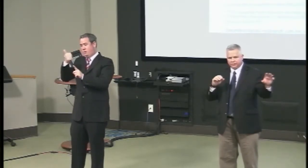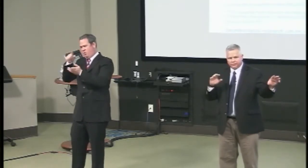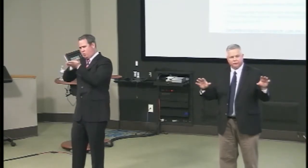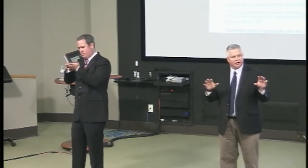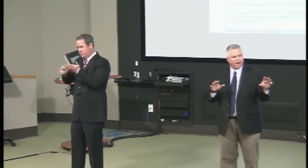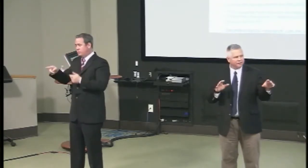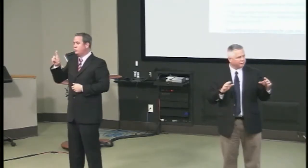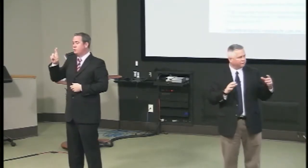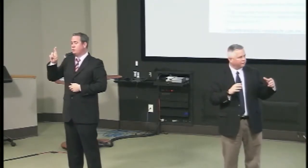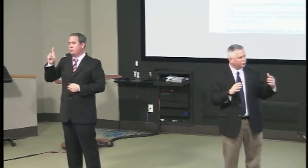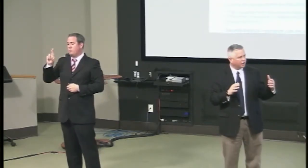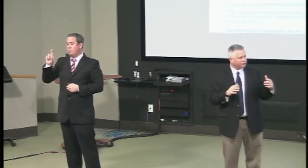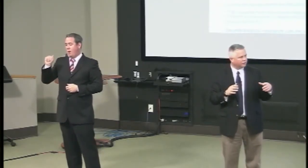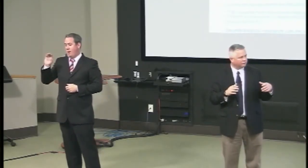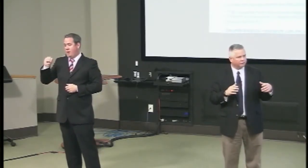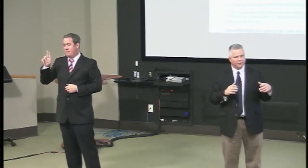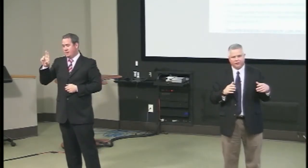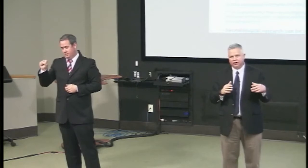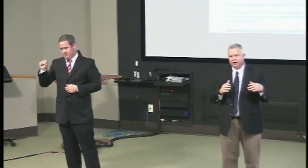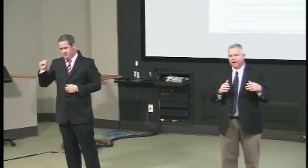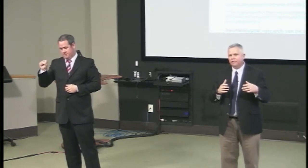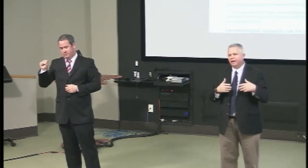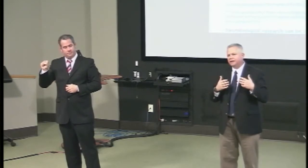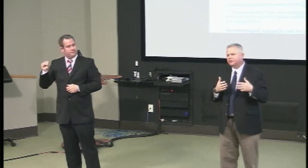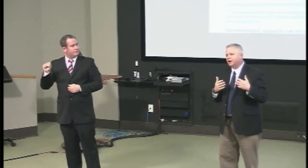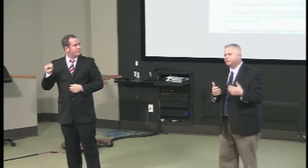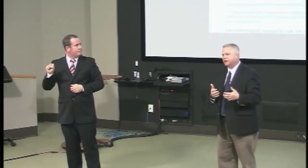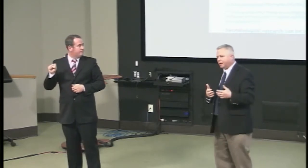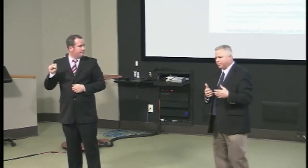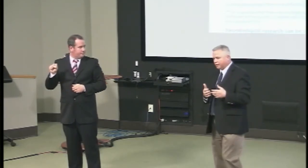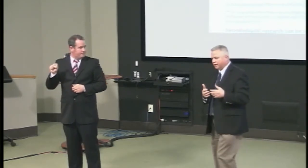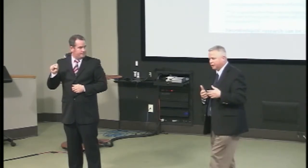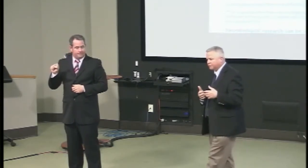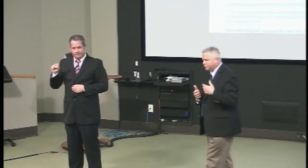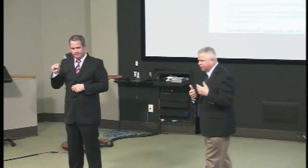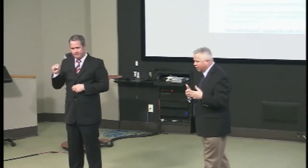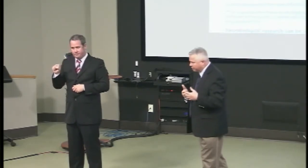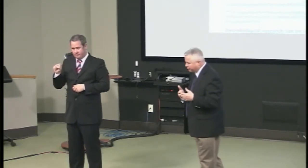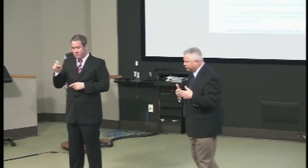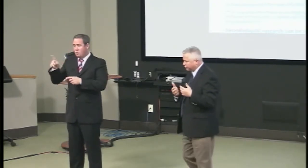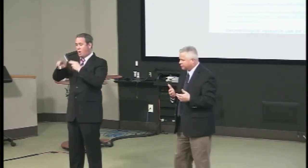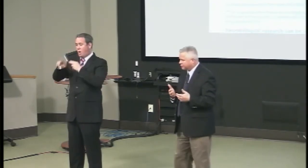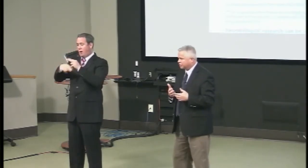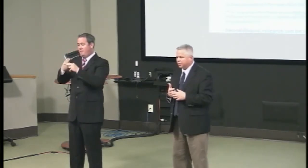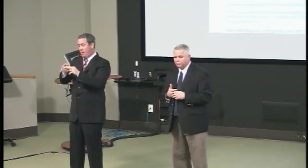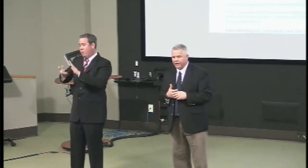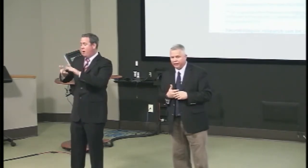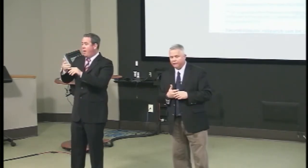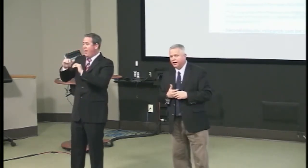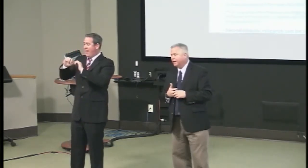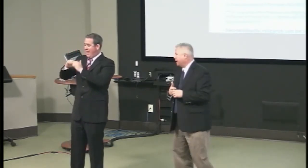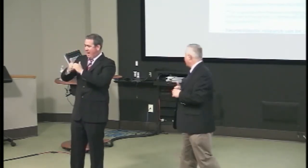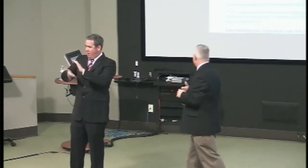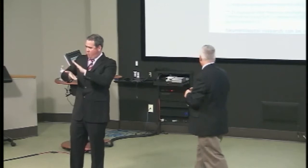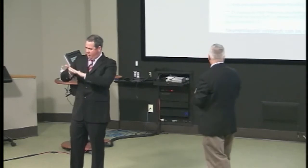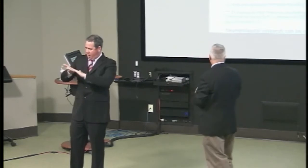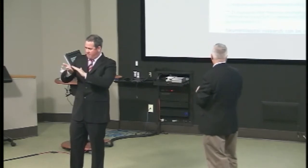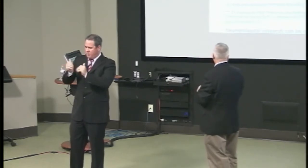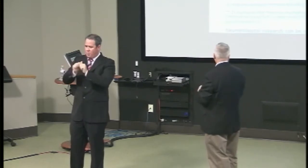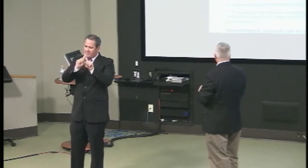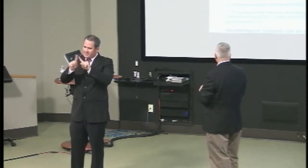the different kinds of phonological information that need to come together to become phonologically aware.